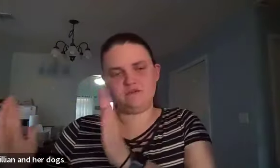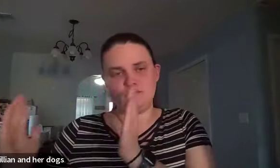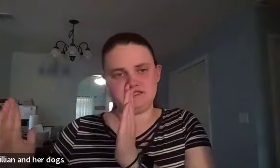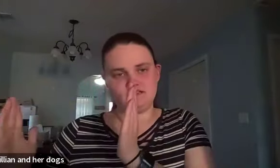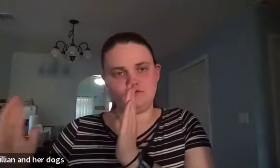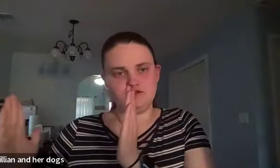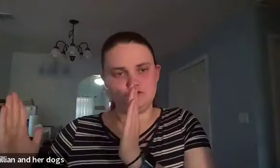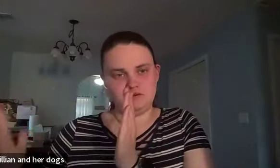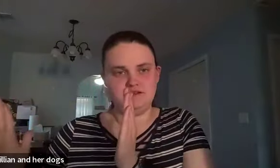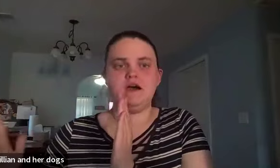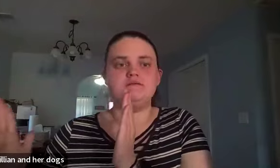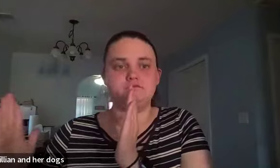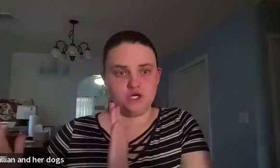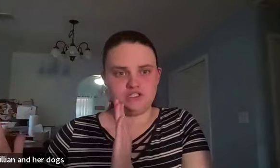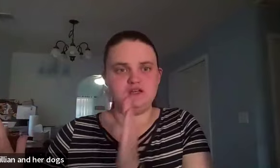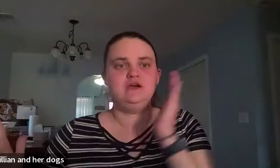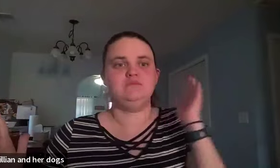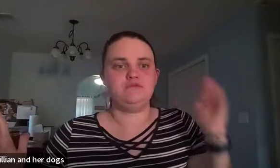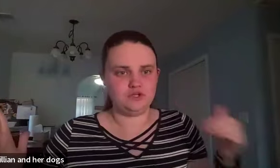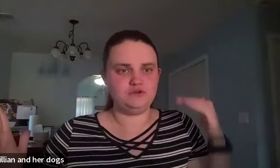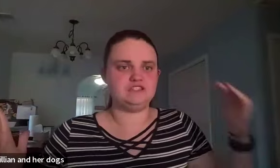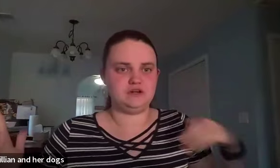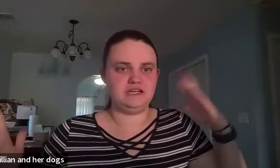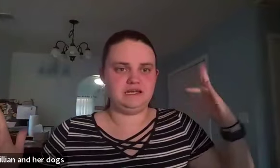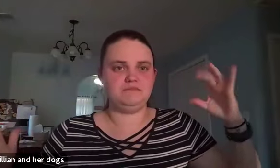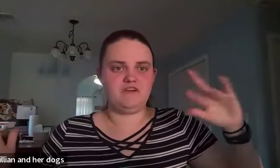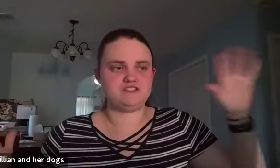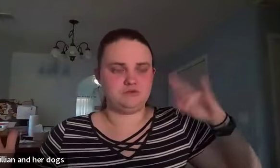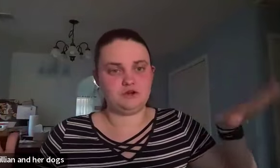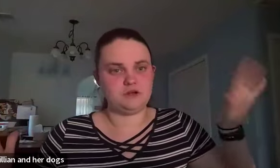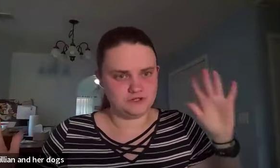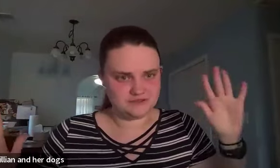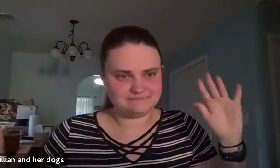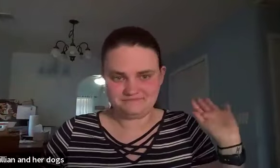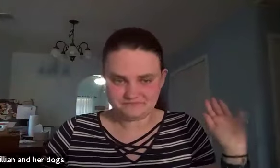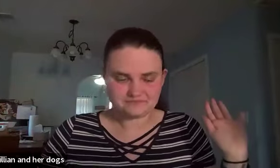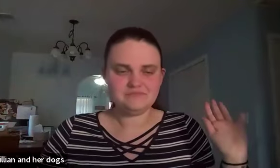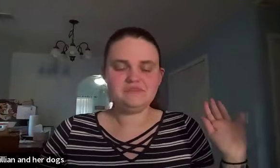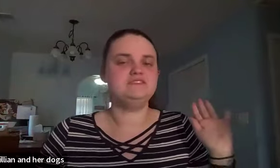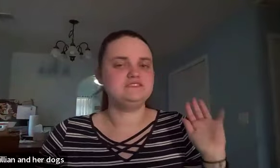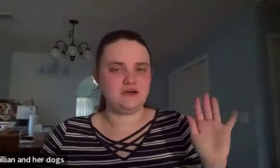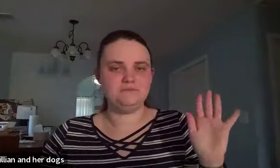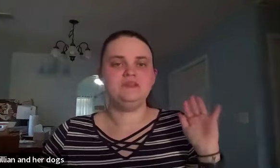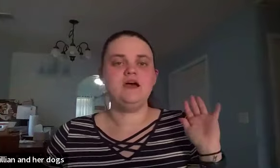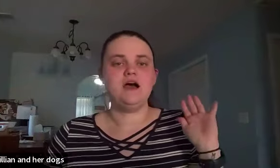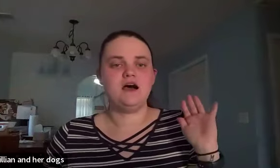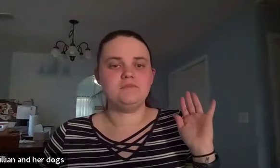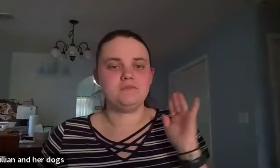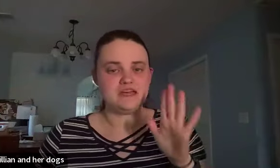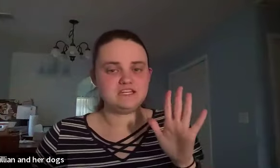to know the basics of 1 through 25 first before you can start getting faster with our numbers. So, but that's